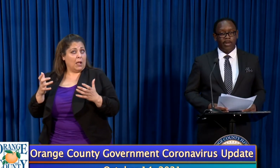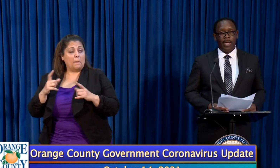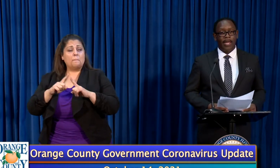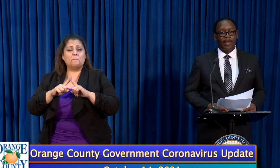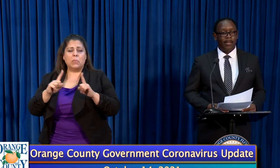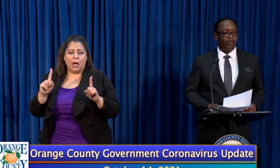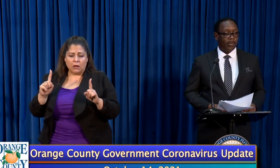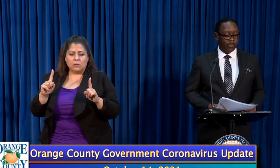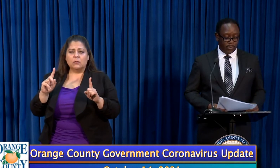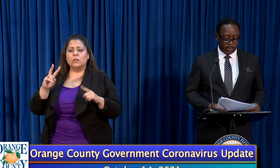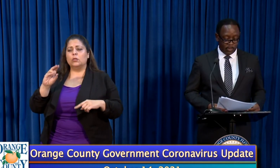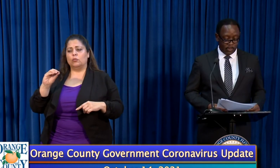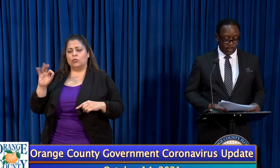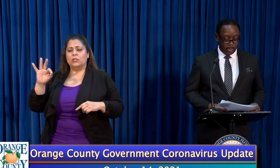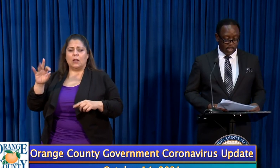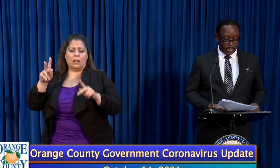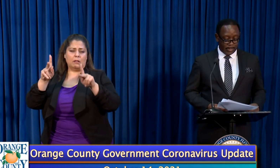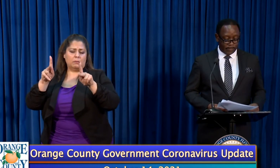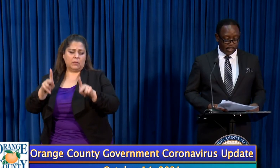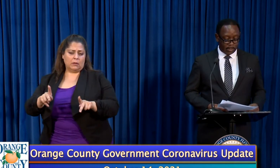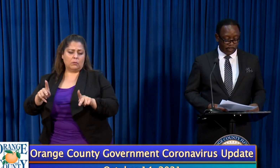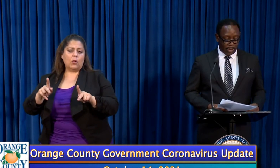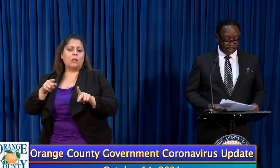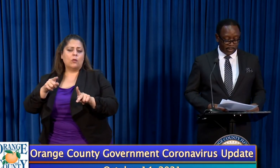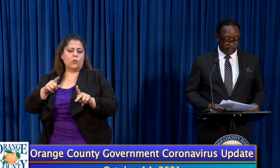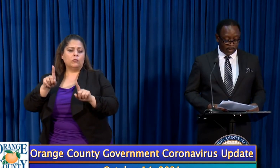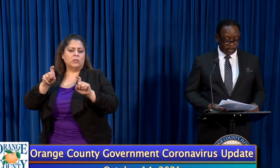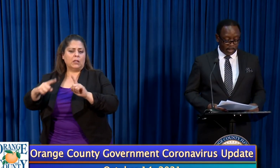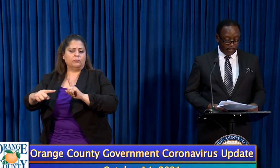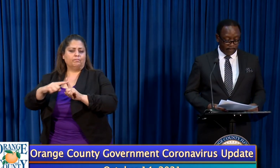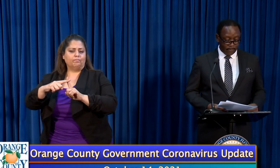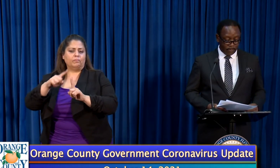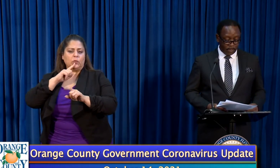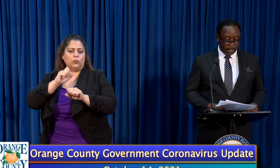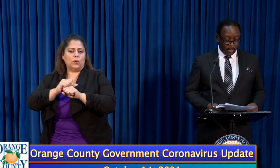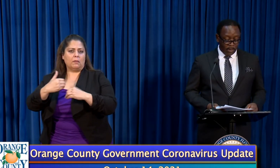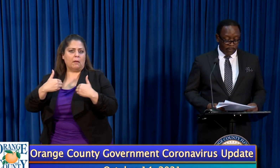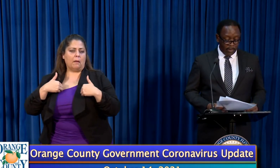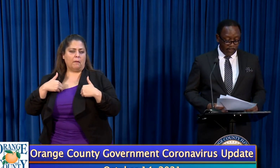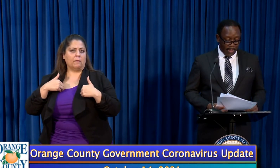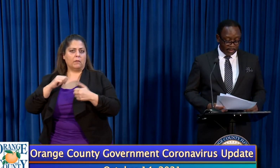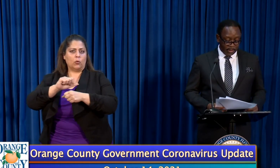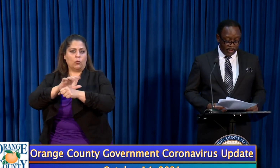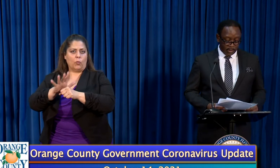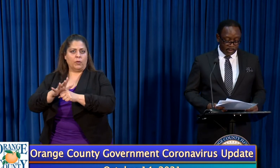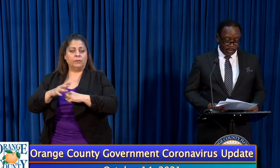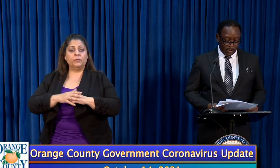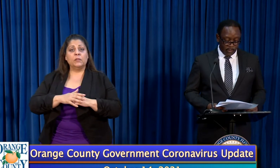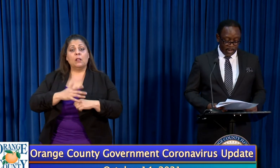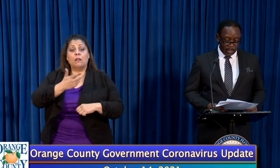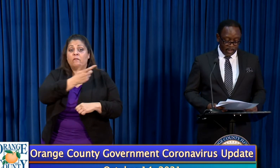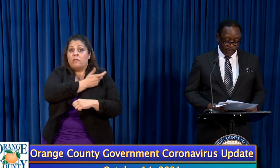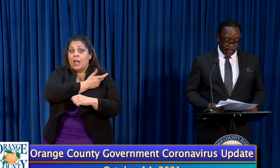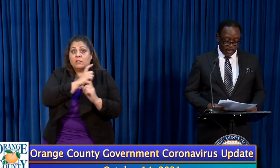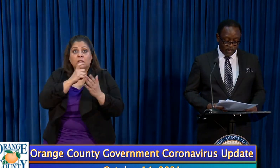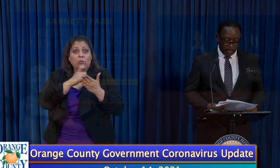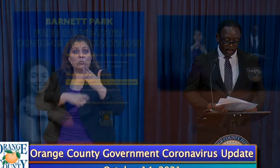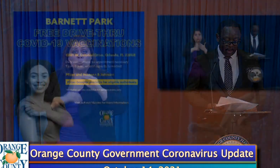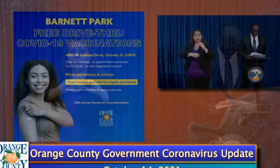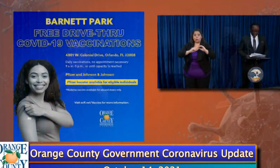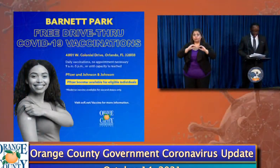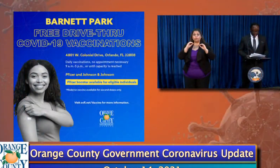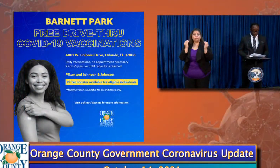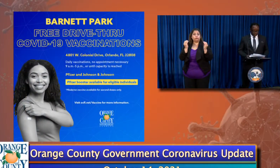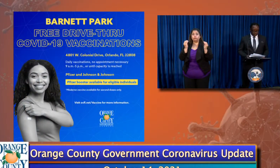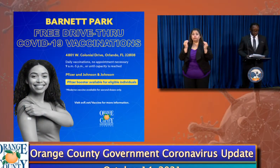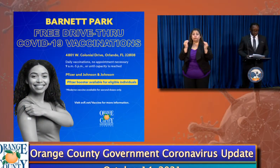209 individuals who tested positive yesterday. Free vaccines are still readily available at